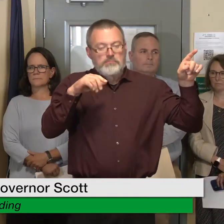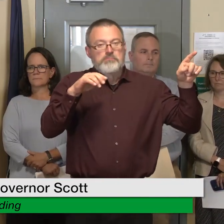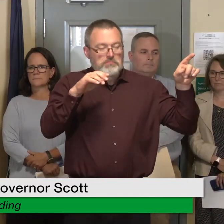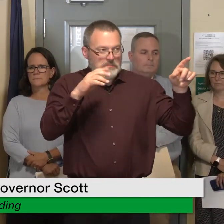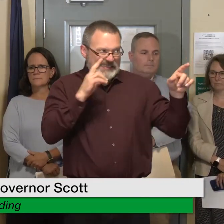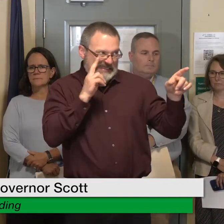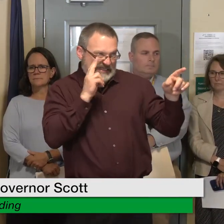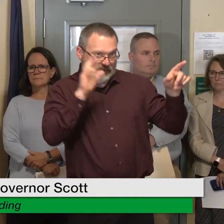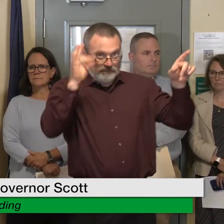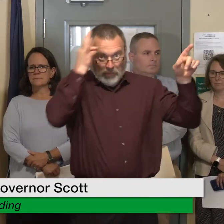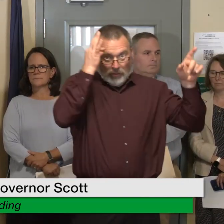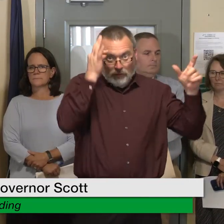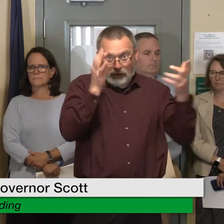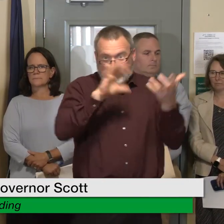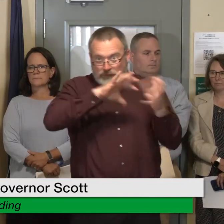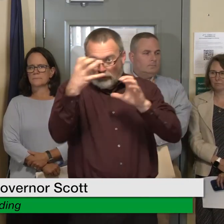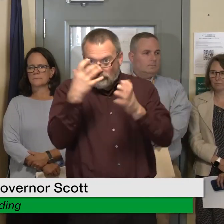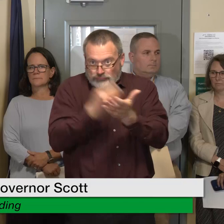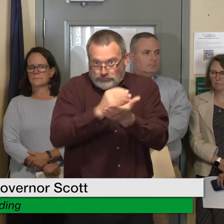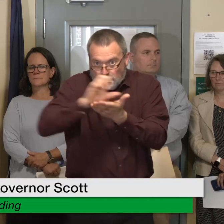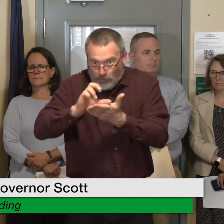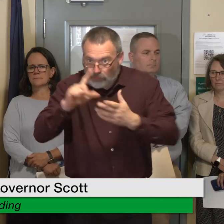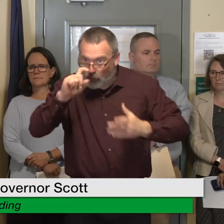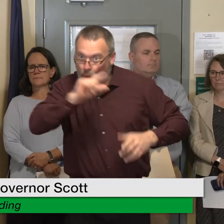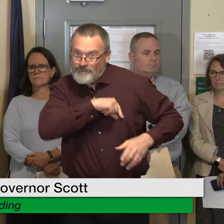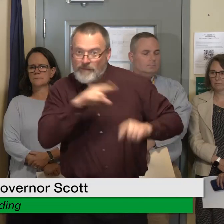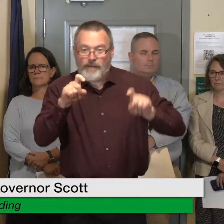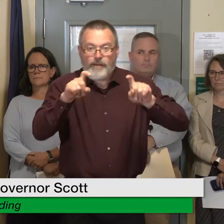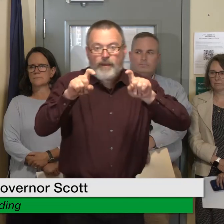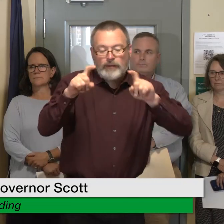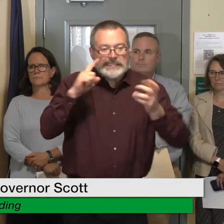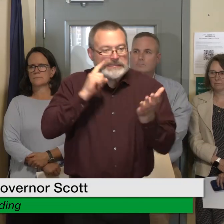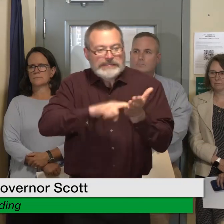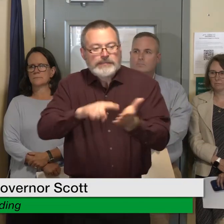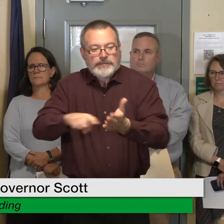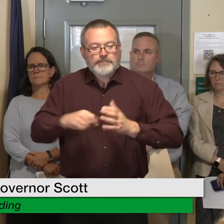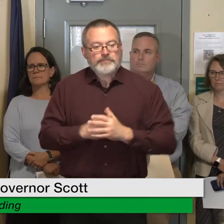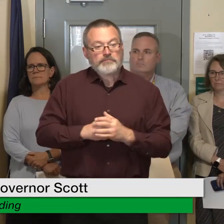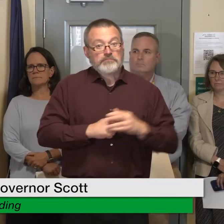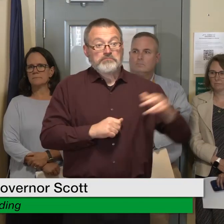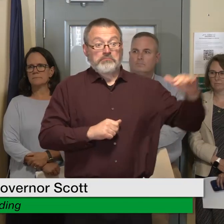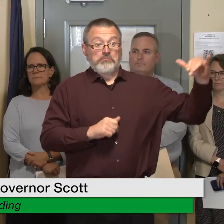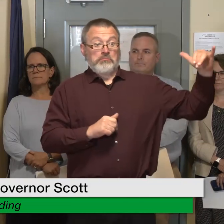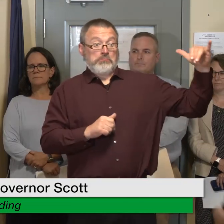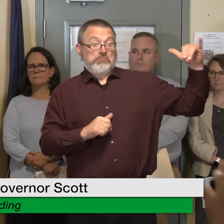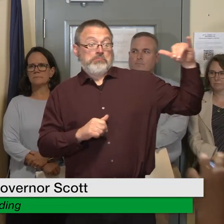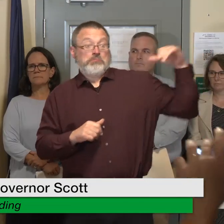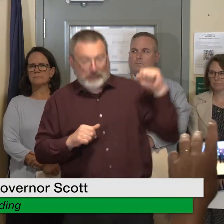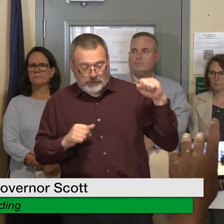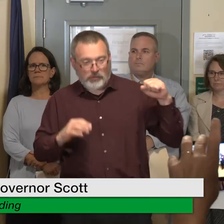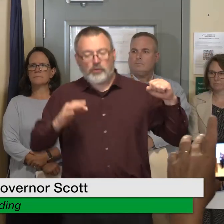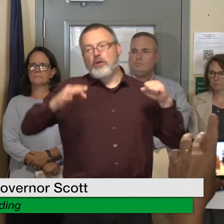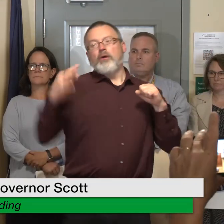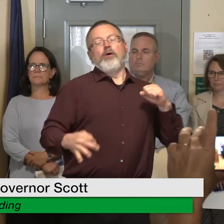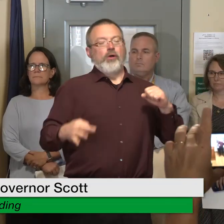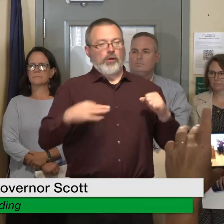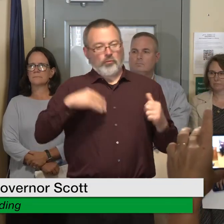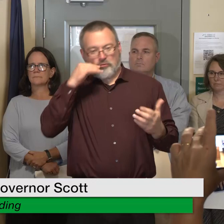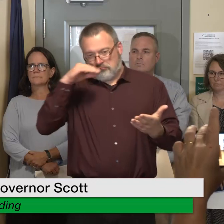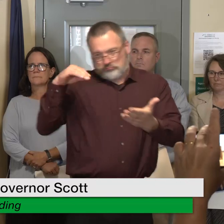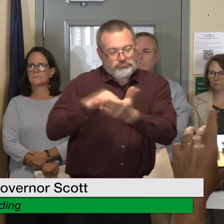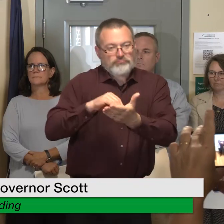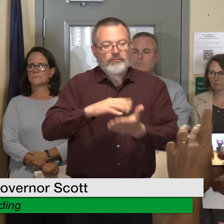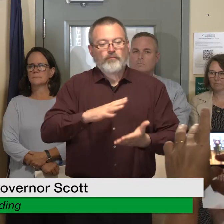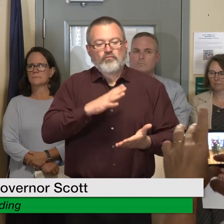do, we'll then need to make a formal request. If that is approved, we'll receive federal support